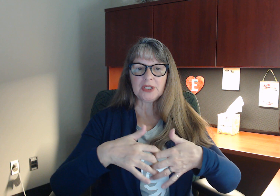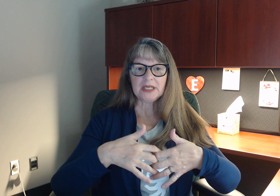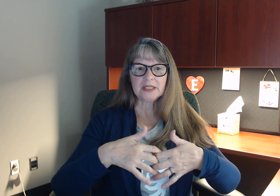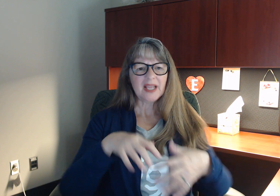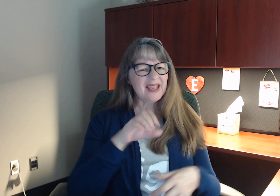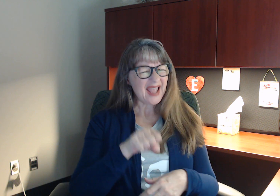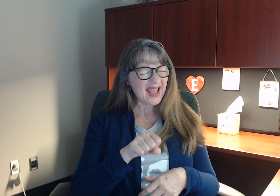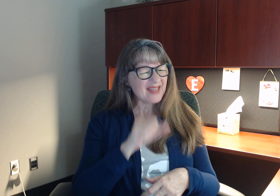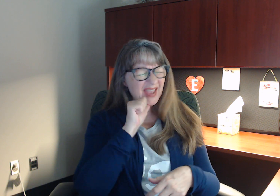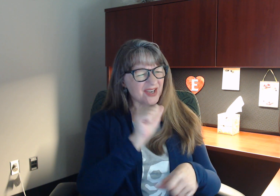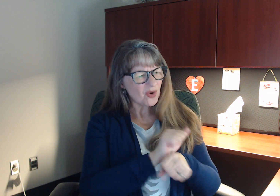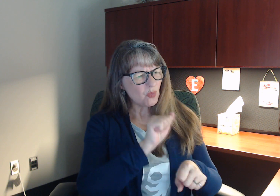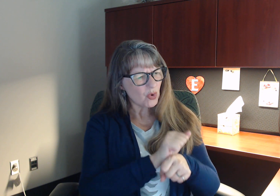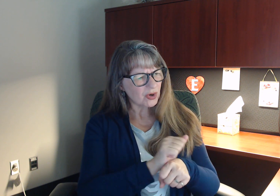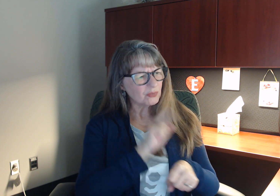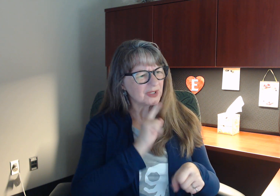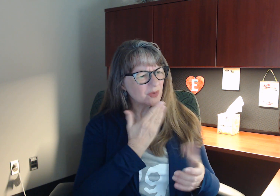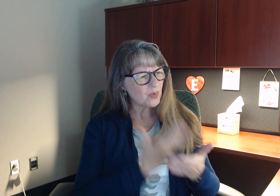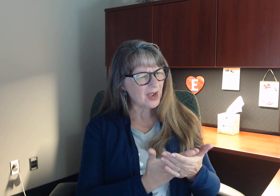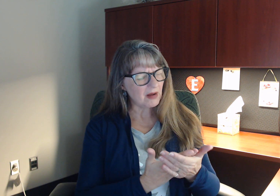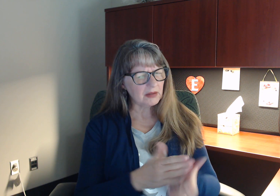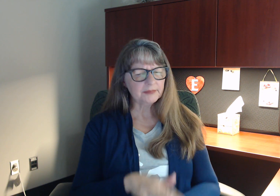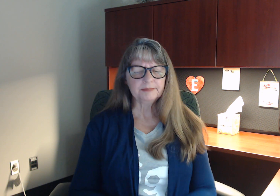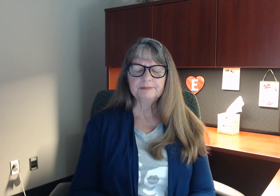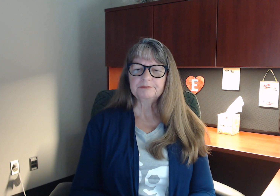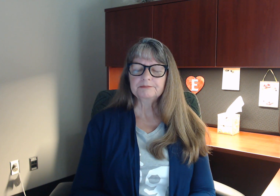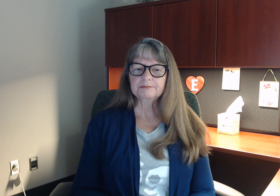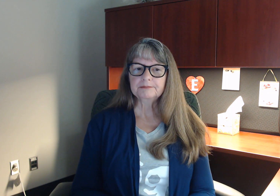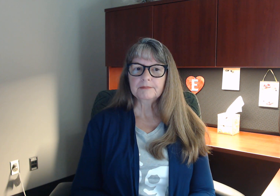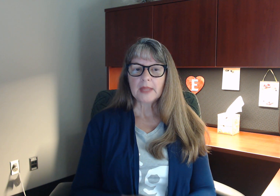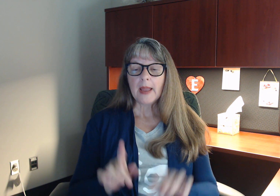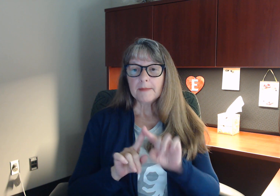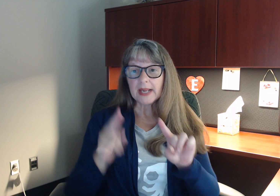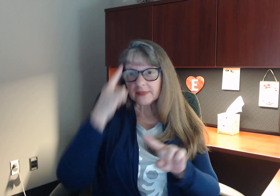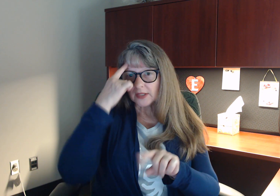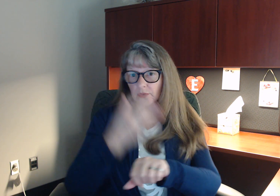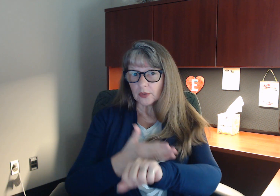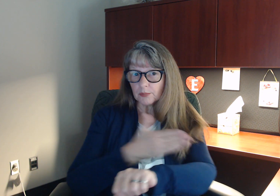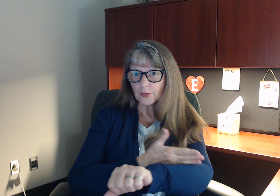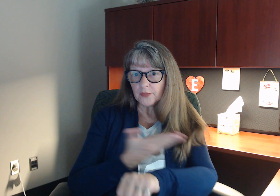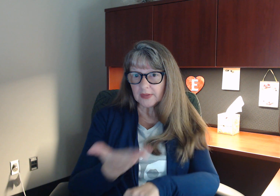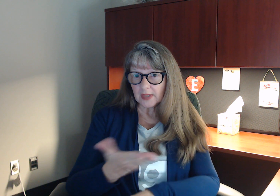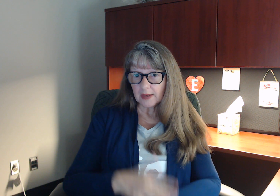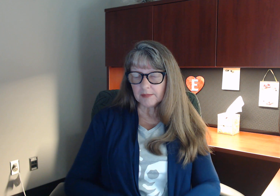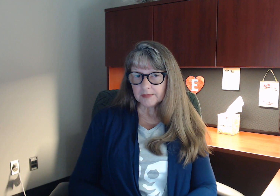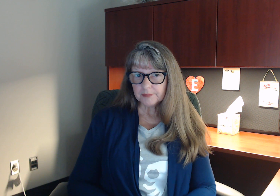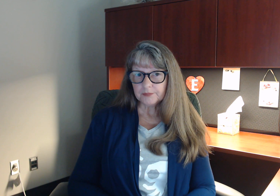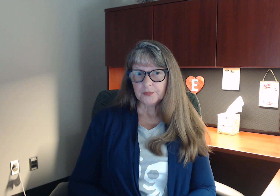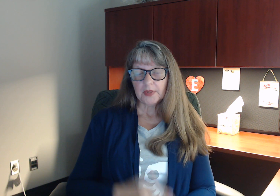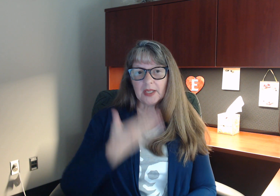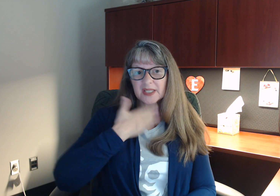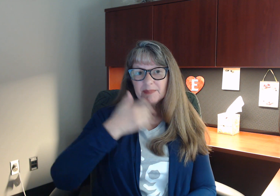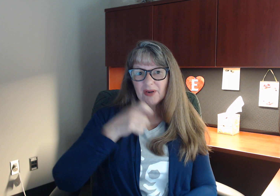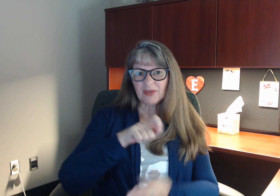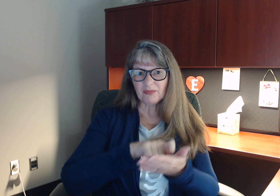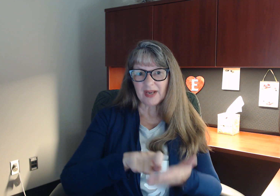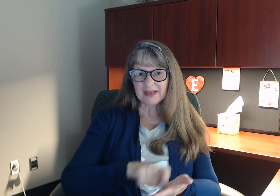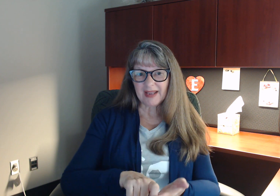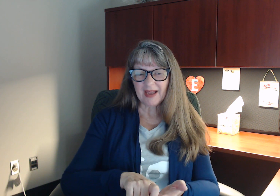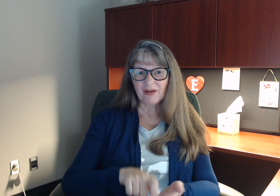machines. Yeah, they don't work really well, but I think they're improving them. It's better than writing down,